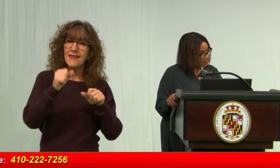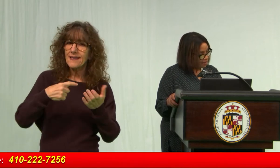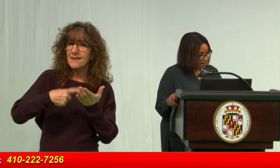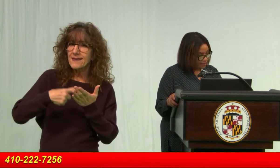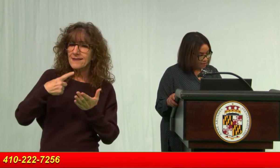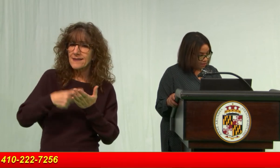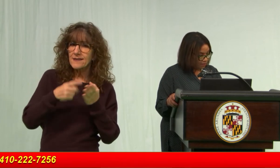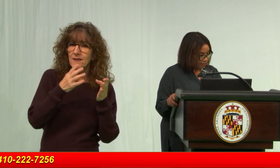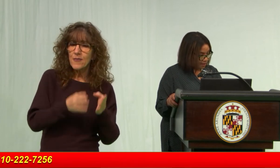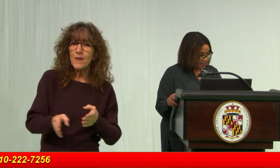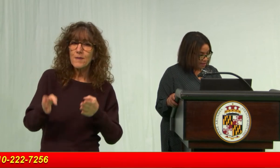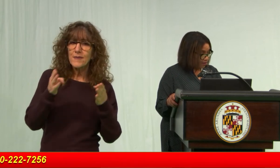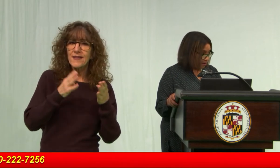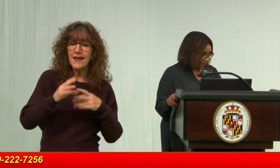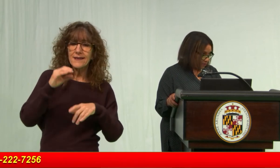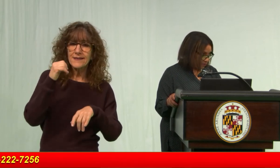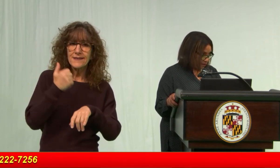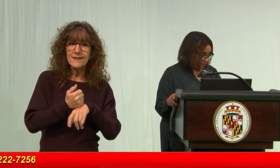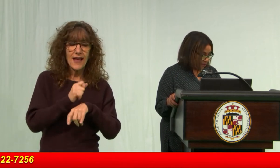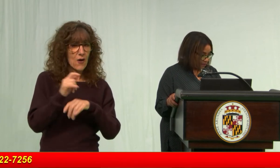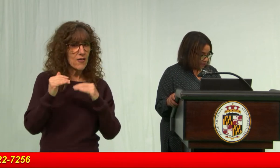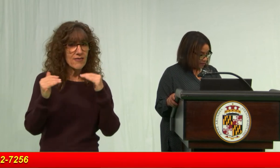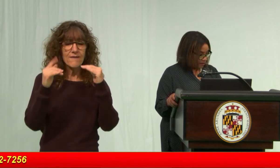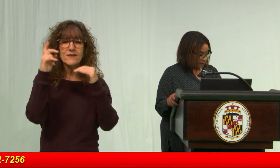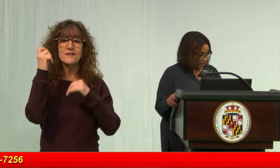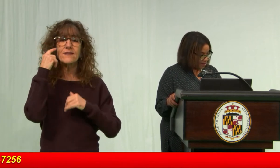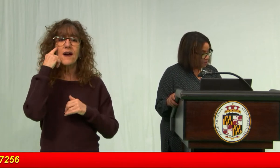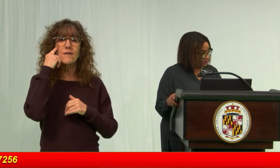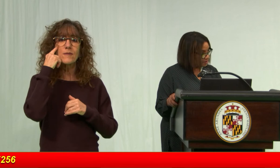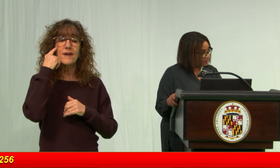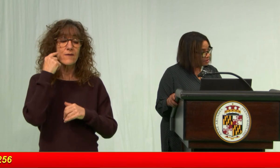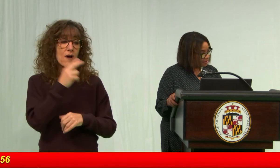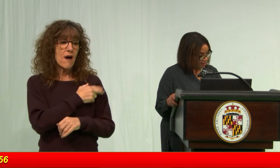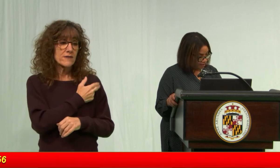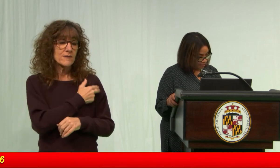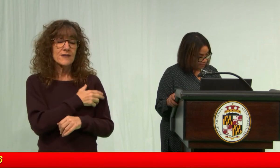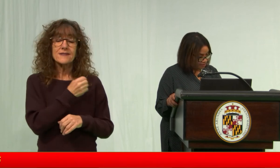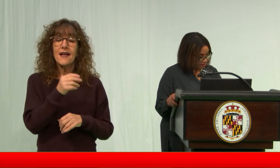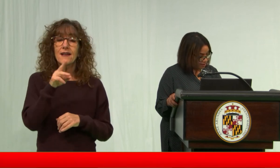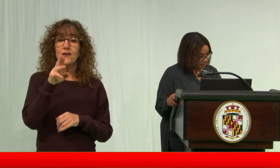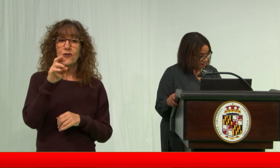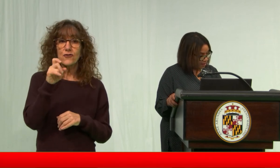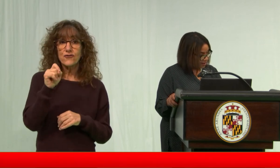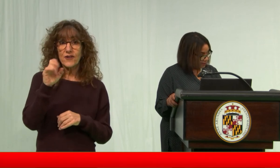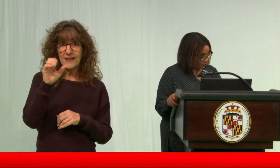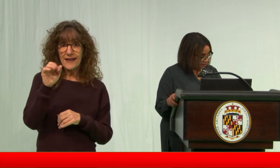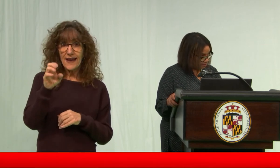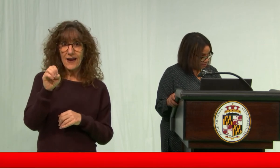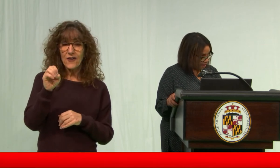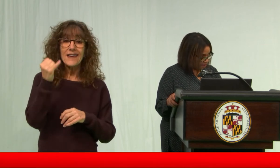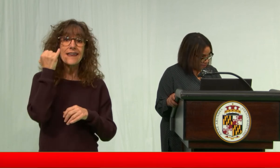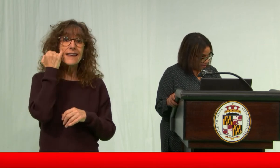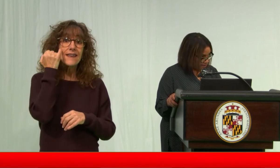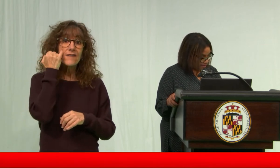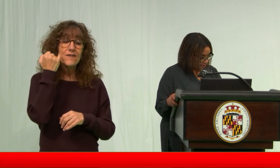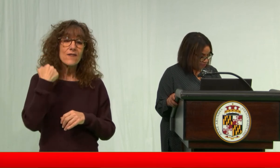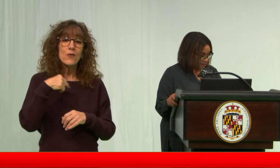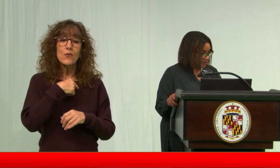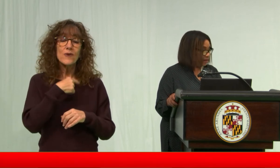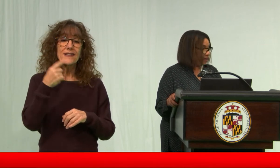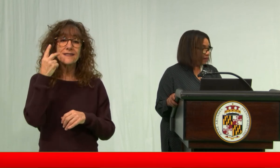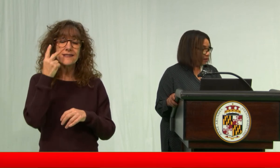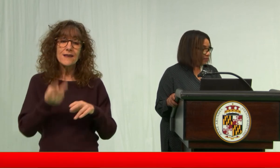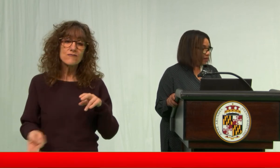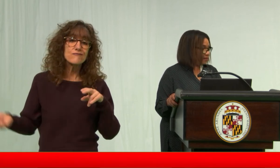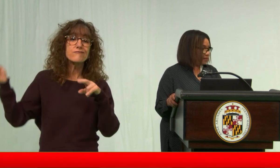discuss what plans are in place at all levels of government for hospitals and urgent care facilities if we see a spiked